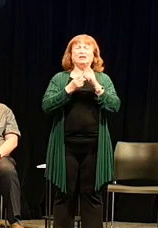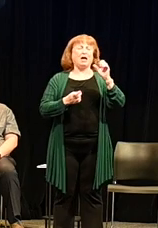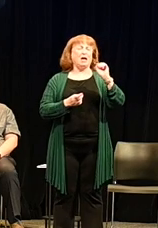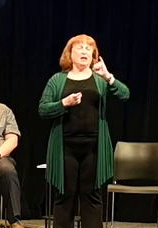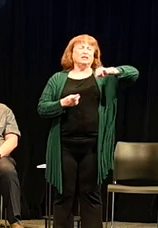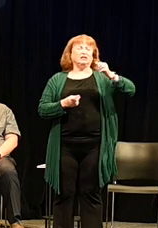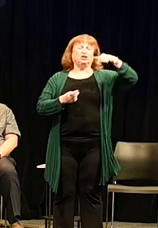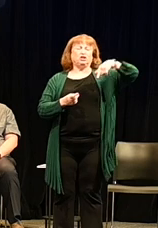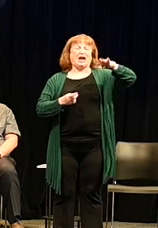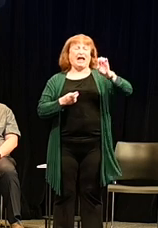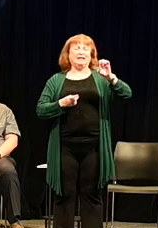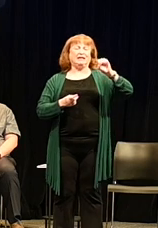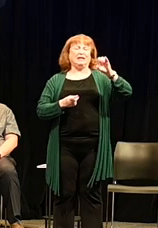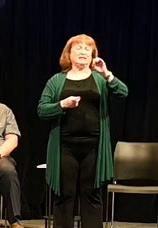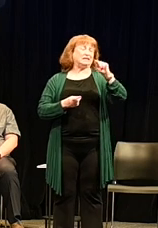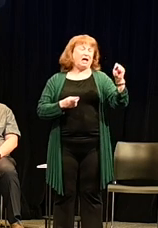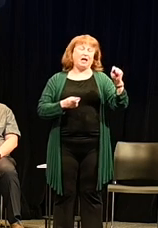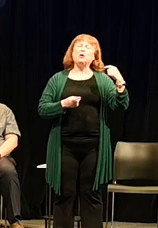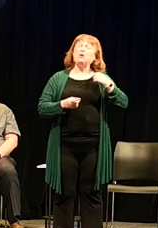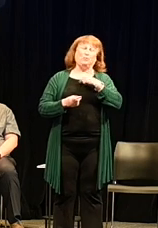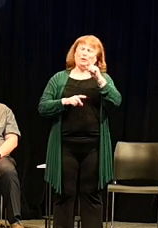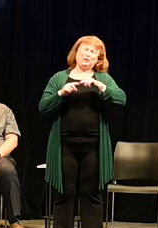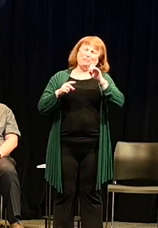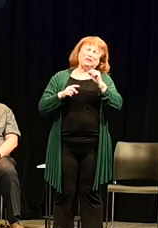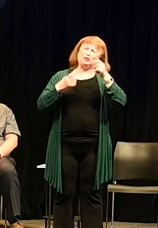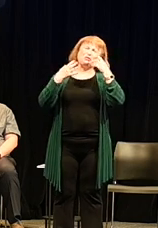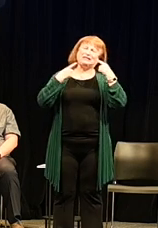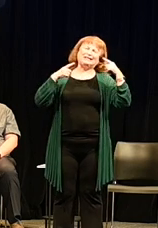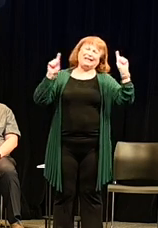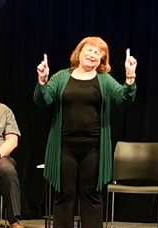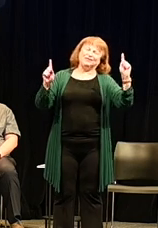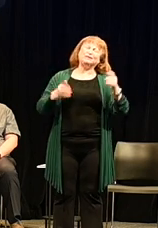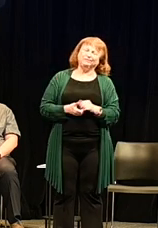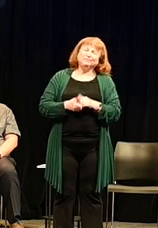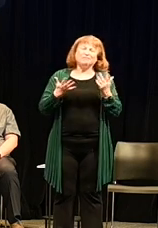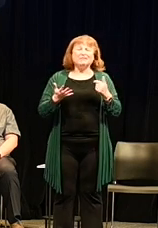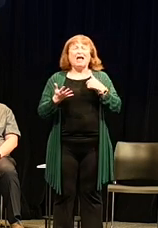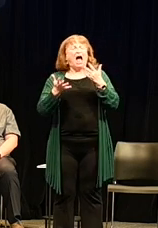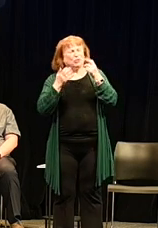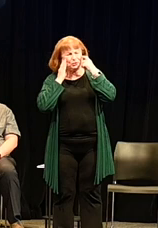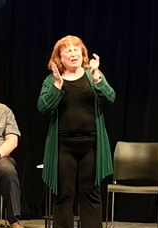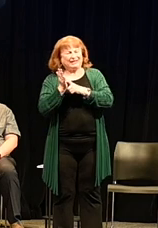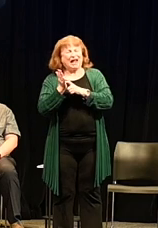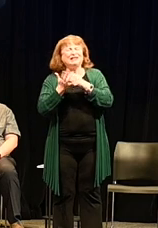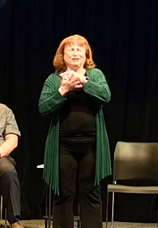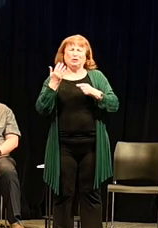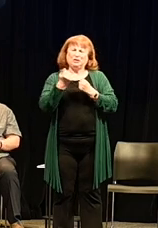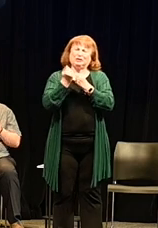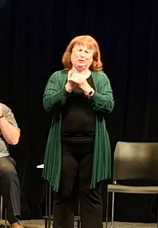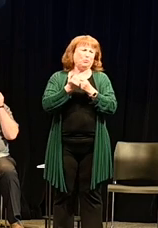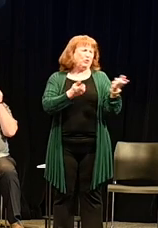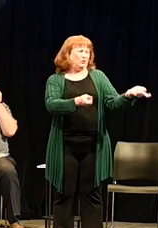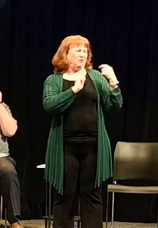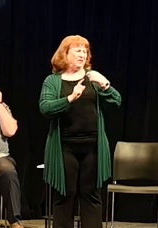Jackie Scott, we couldn't be as successful in Age-Friendly Howard County as we've been. So I want to acknowledge all the support you've